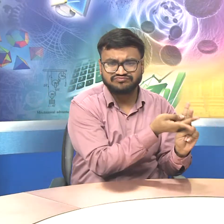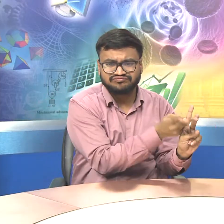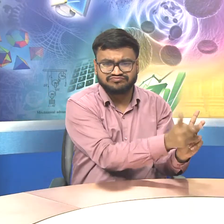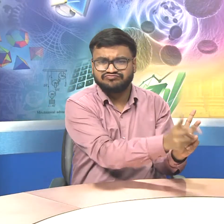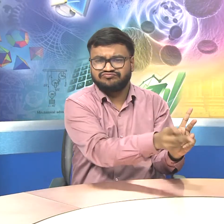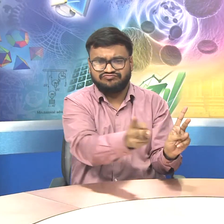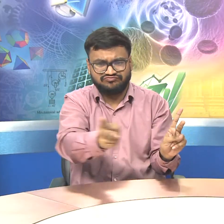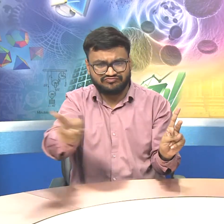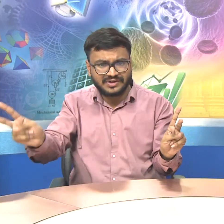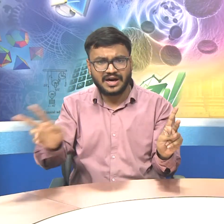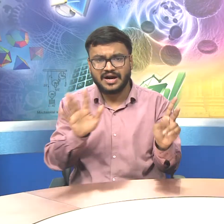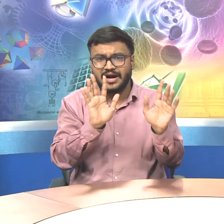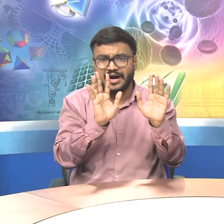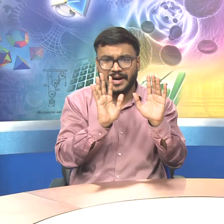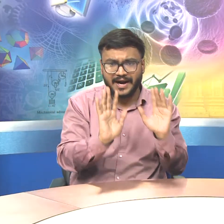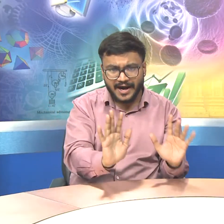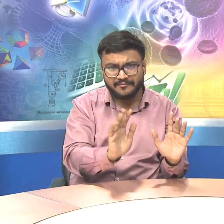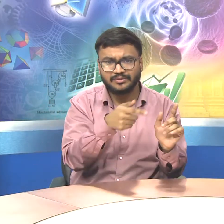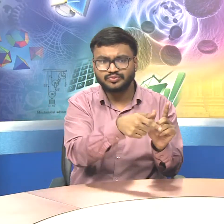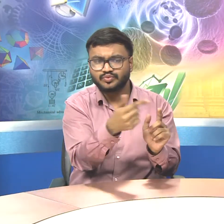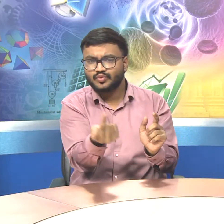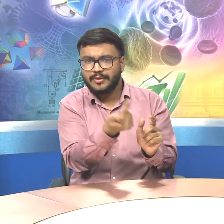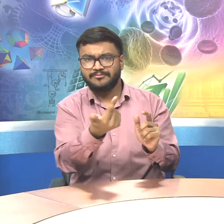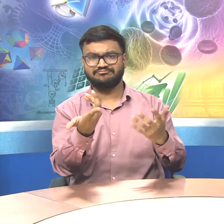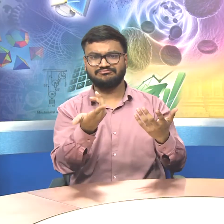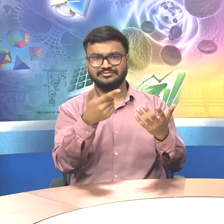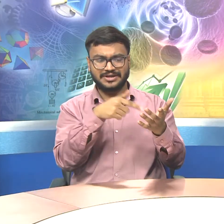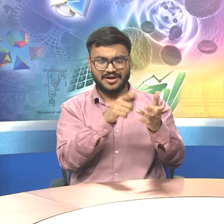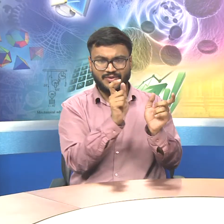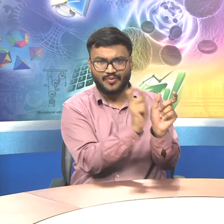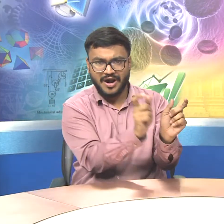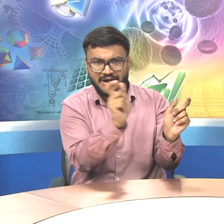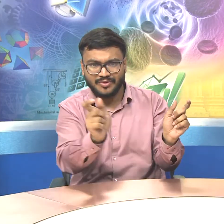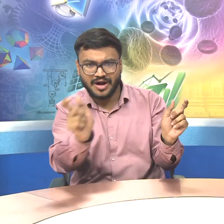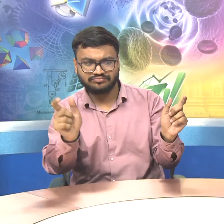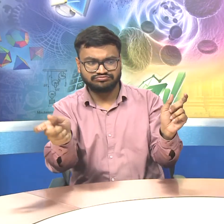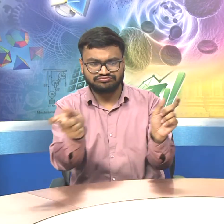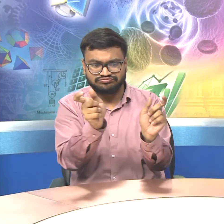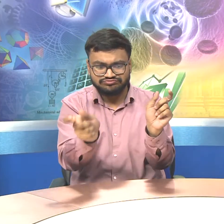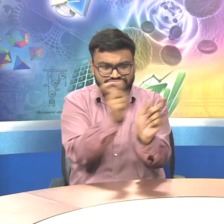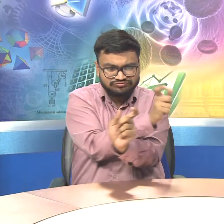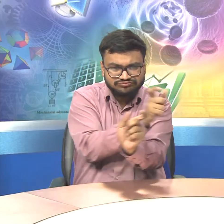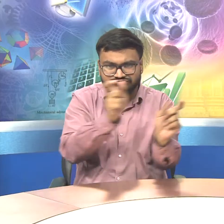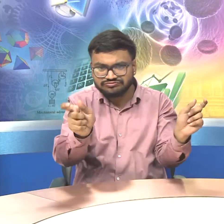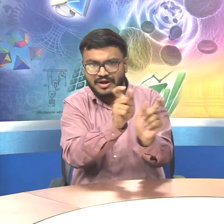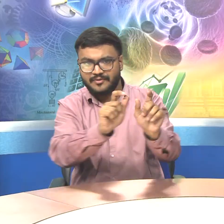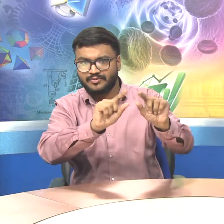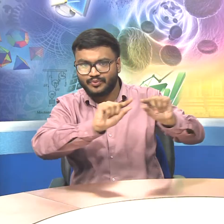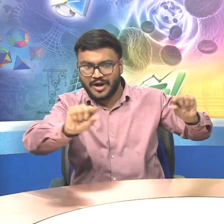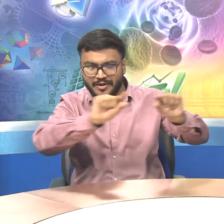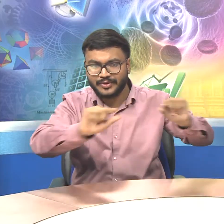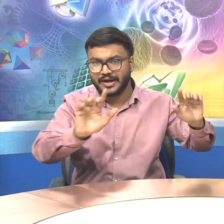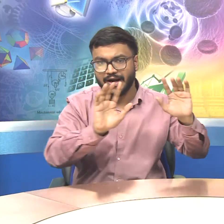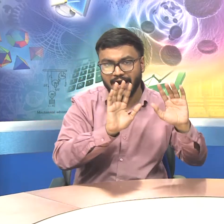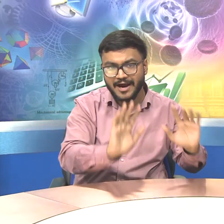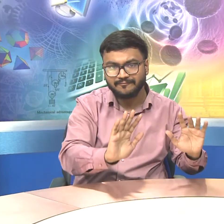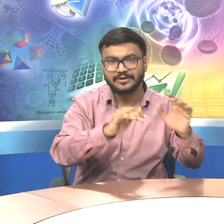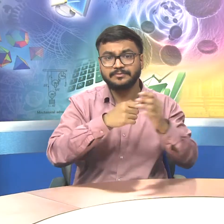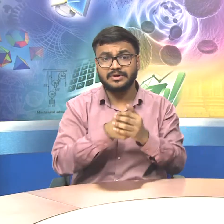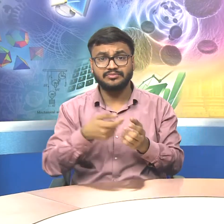Different types of signed sentences and also become aware of the importance of using space